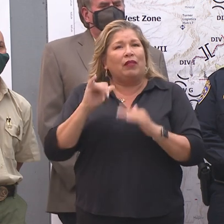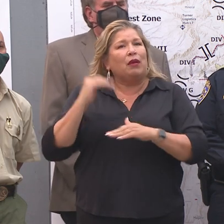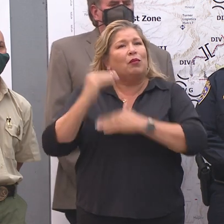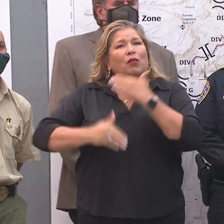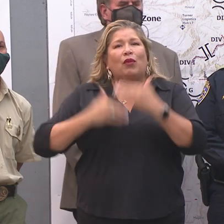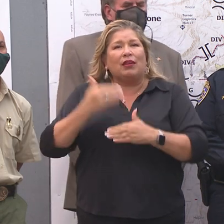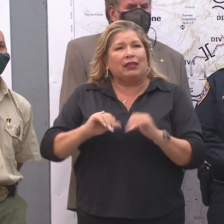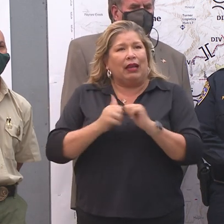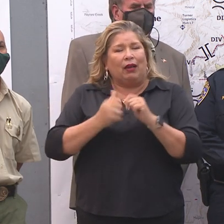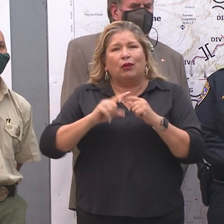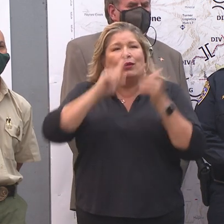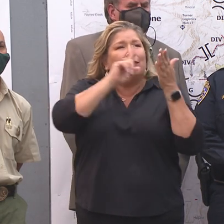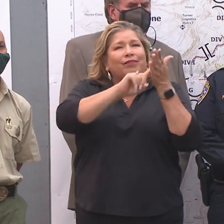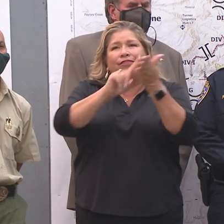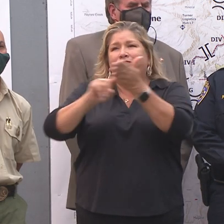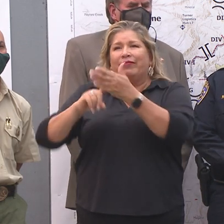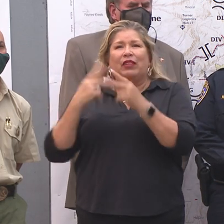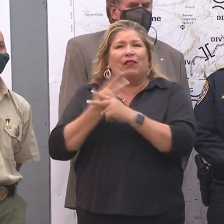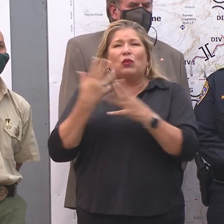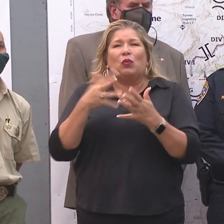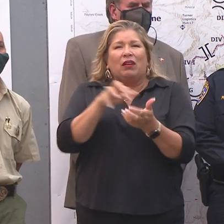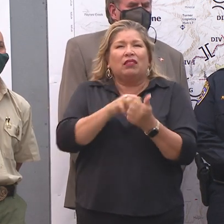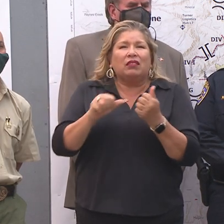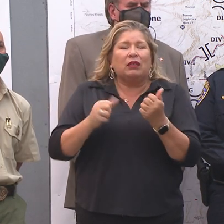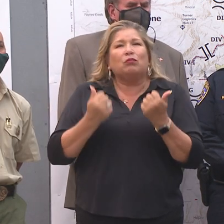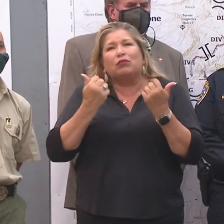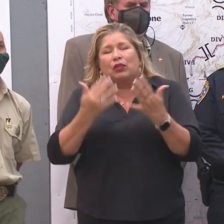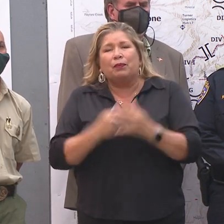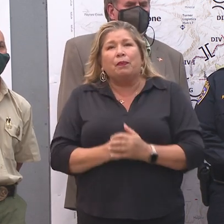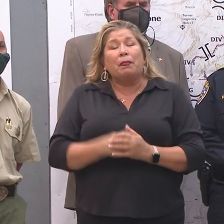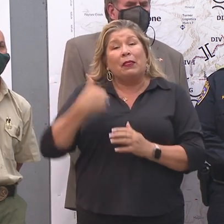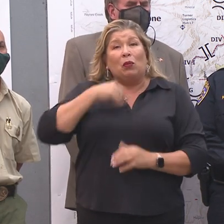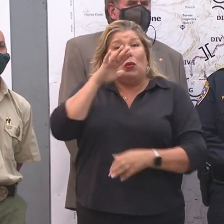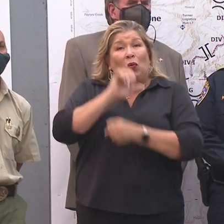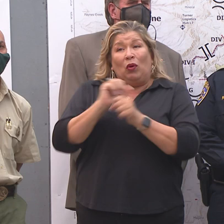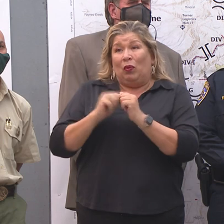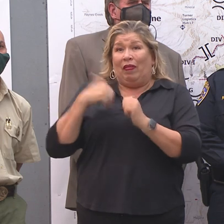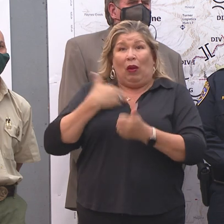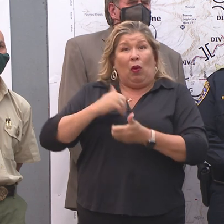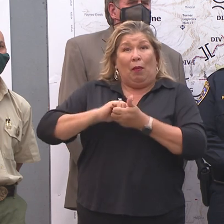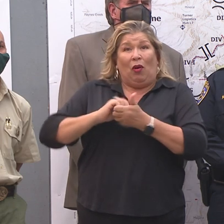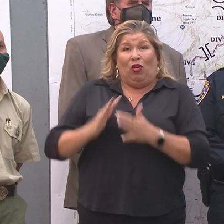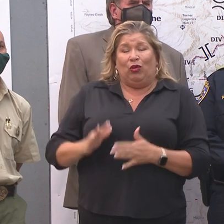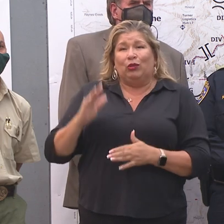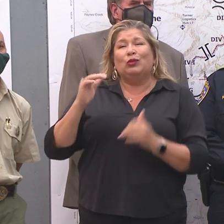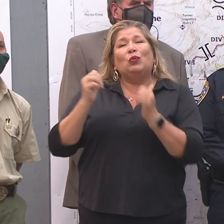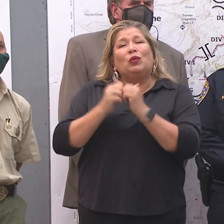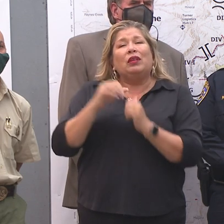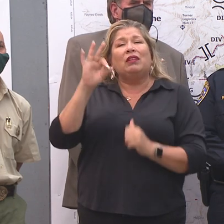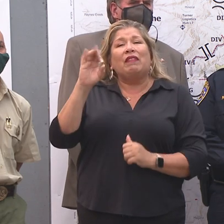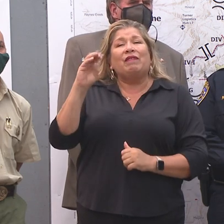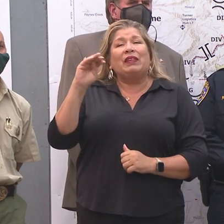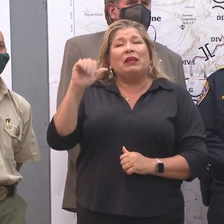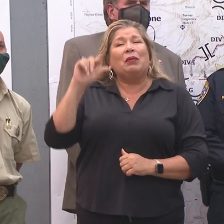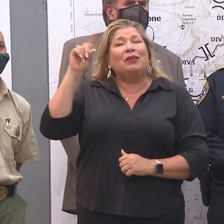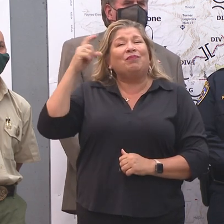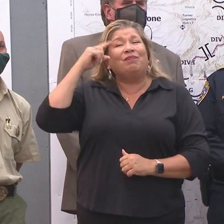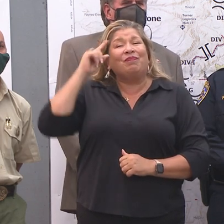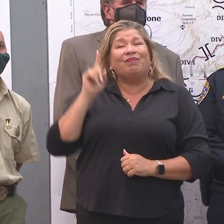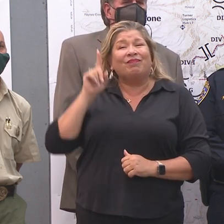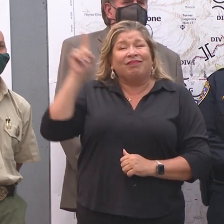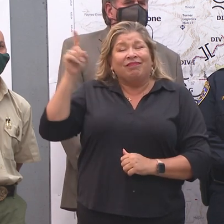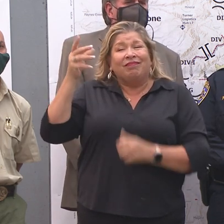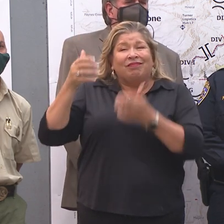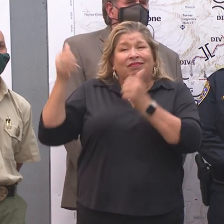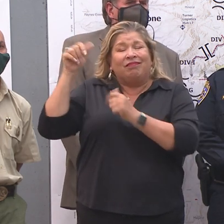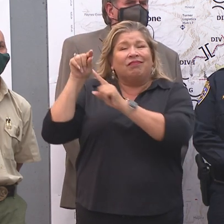of getting that damage assessment done. And then we'll work with our partners at the Federal Emergency Management Agency to see